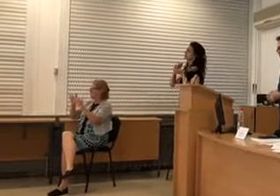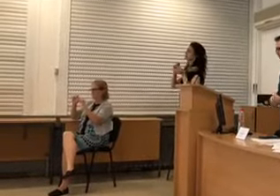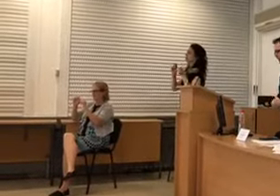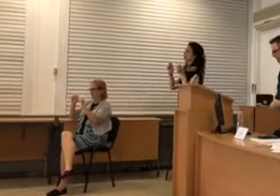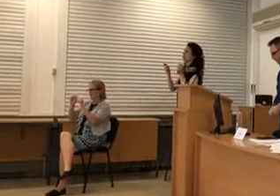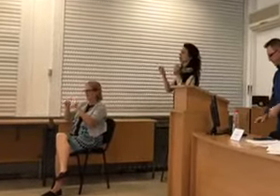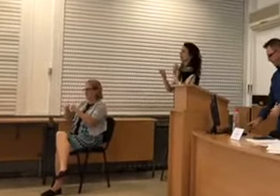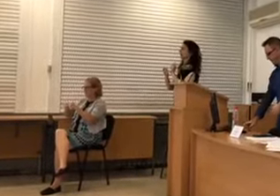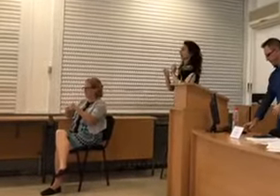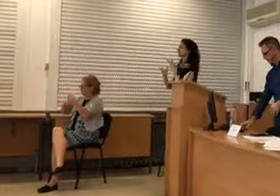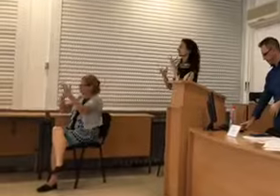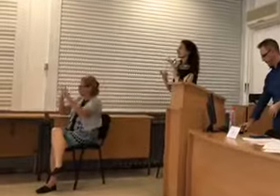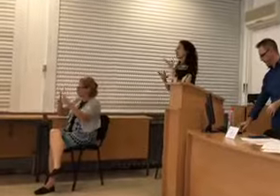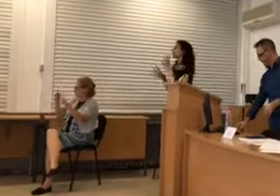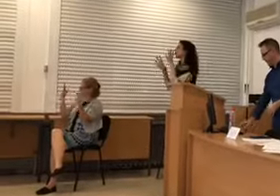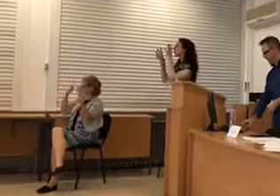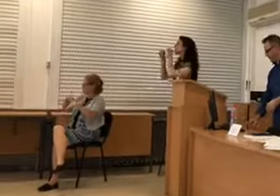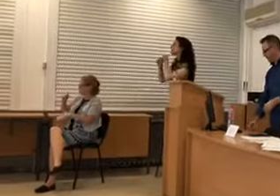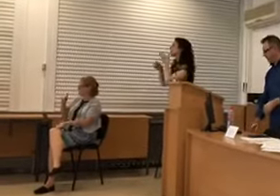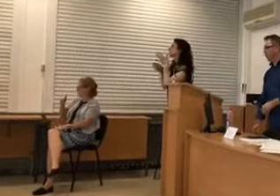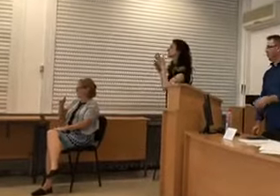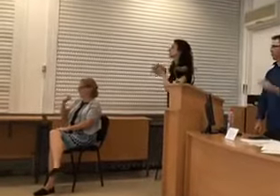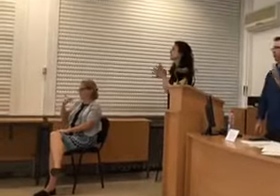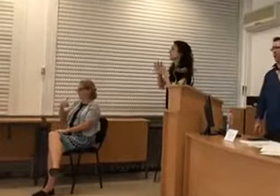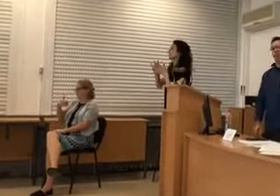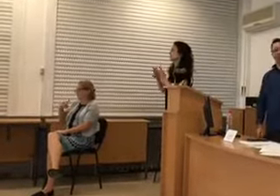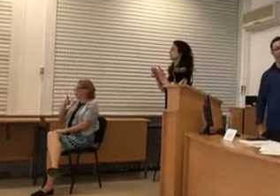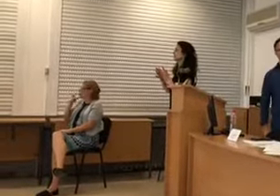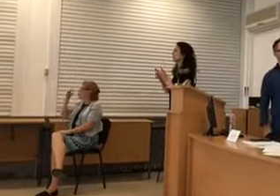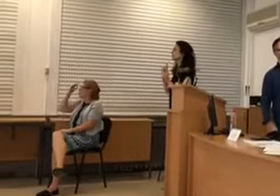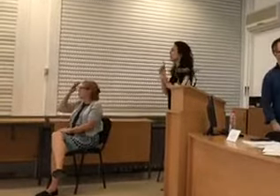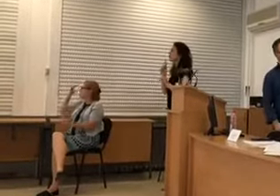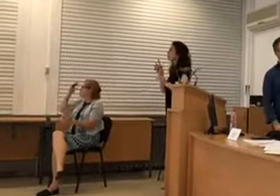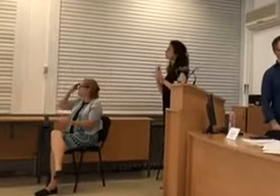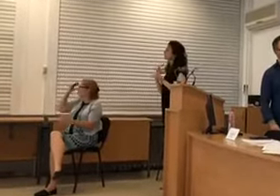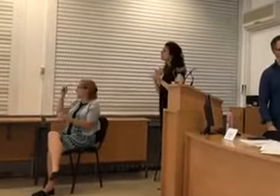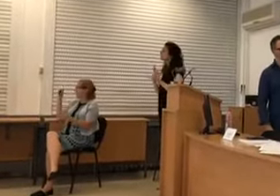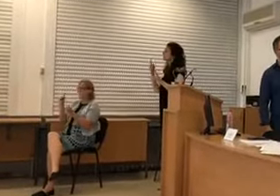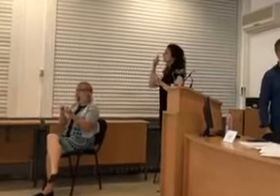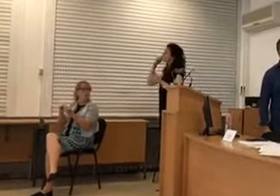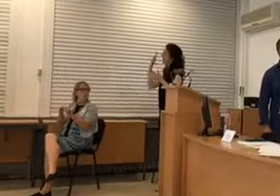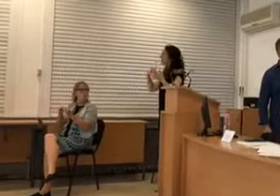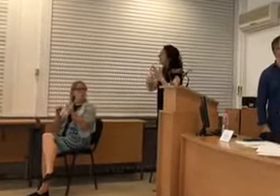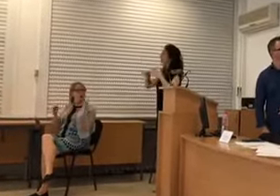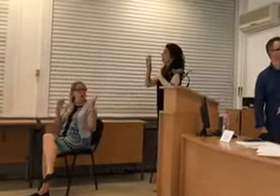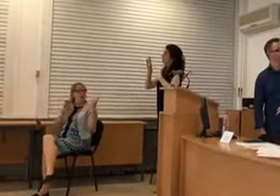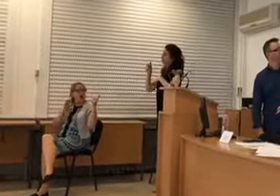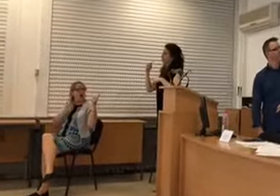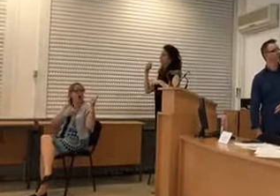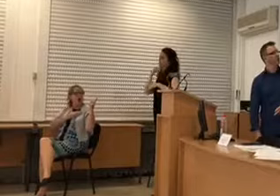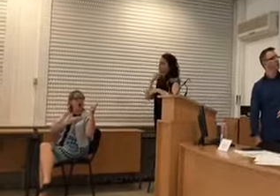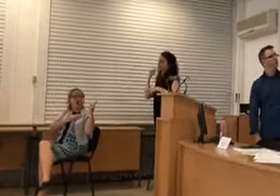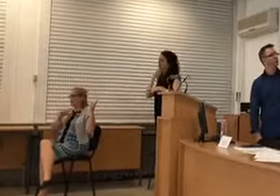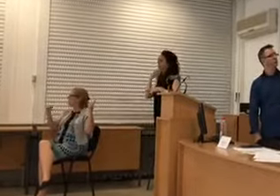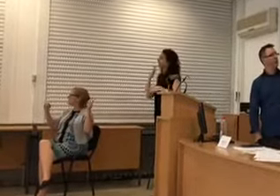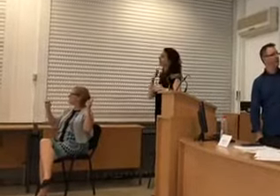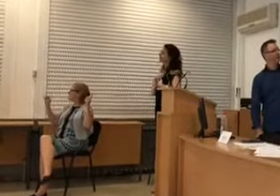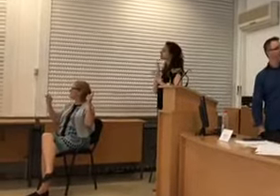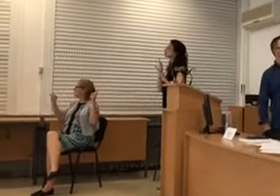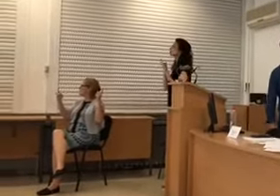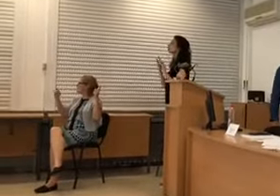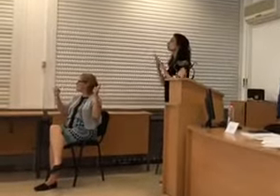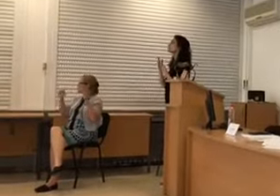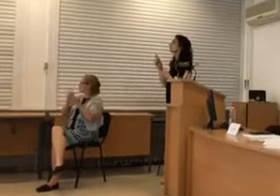this dark side. And who wants to know more? This is our semiotic school